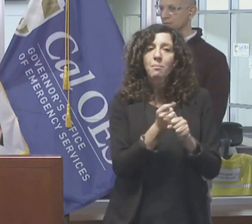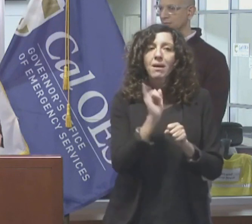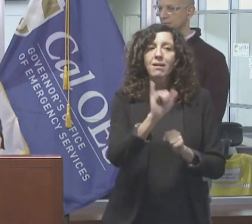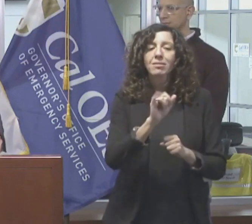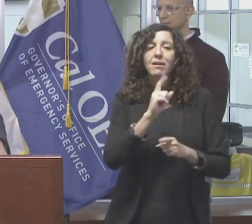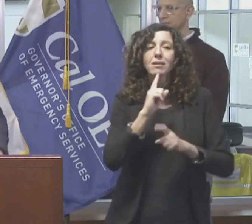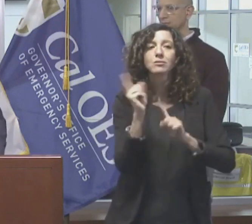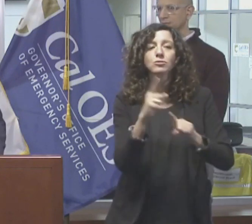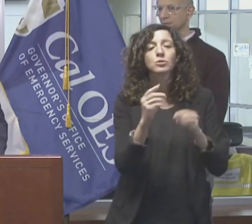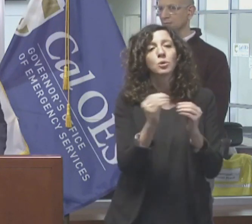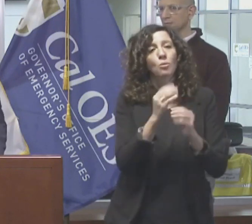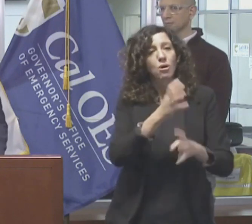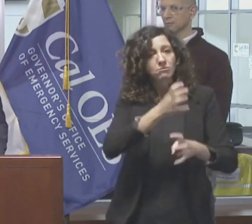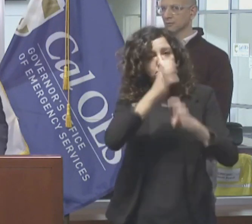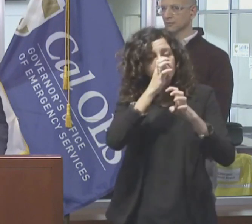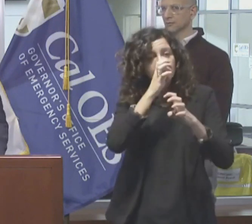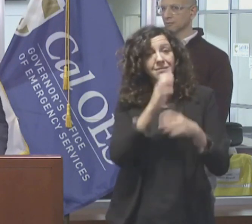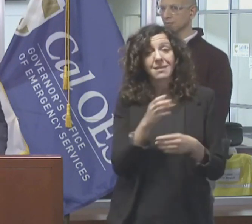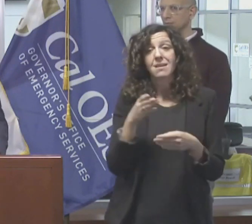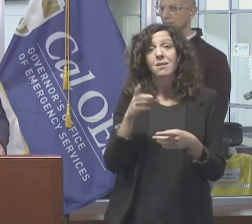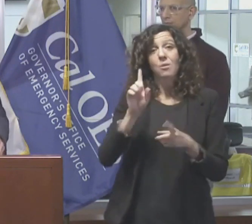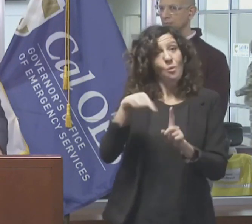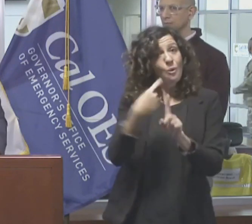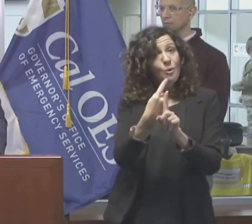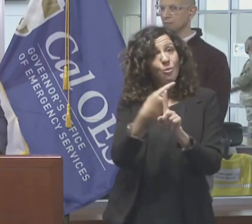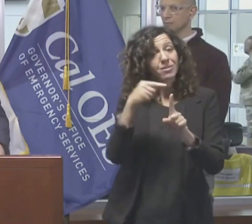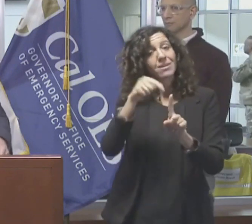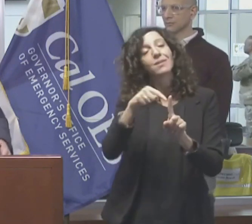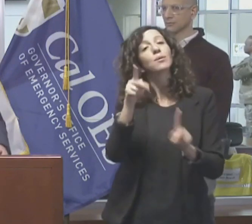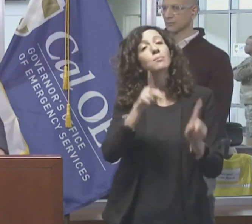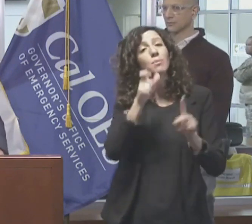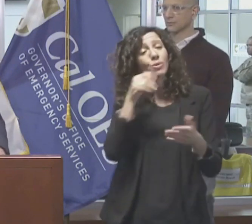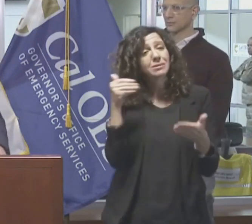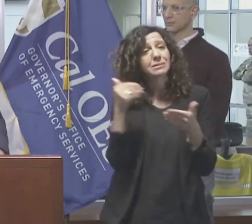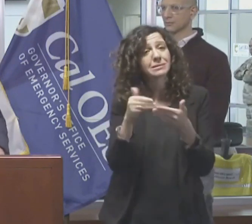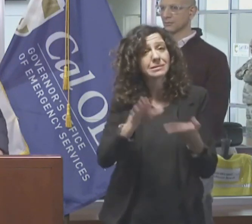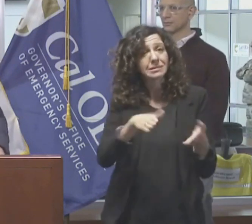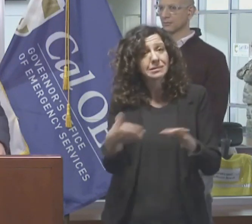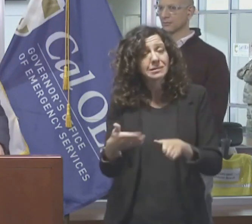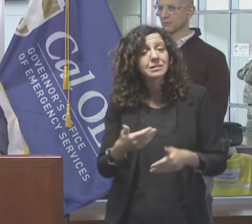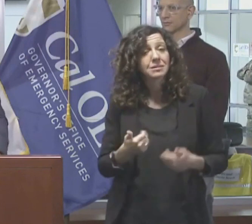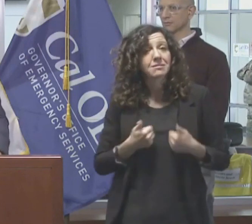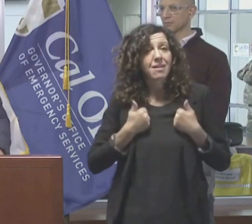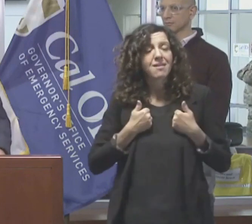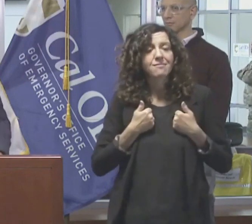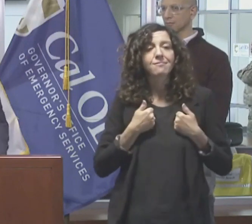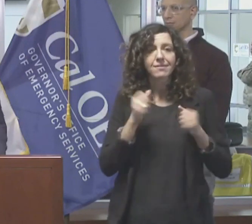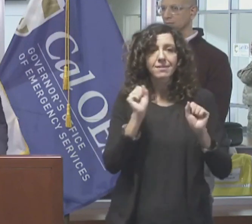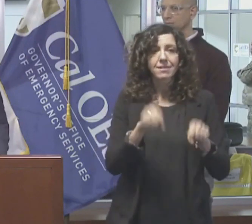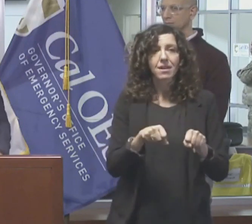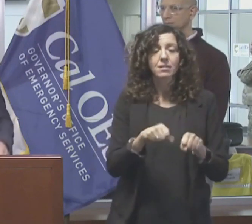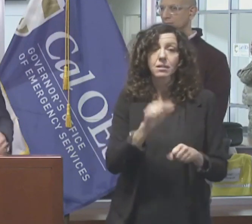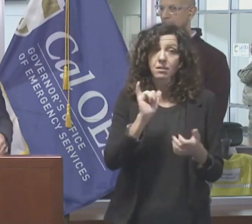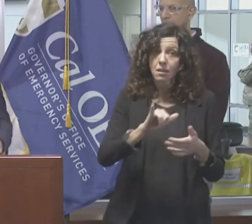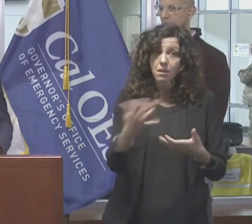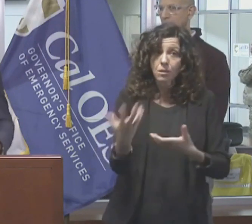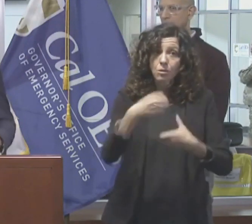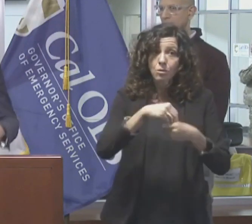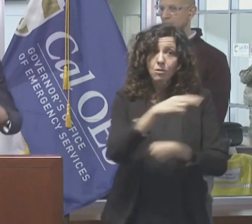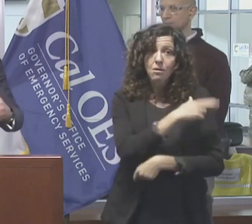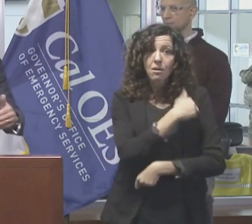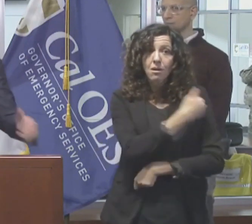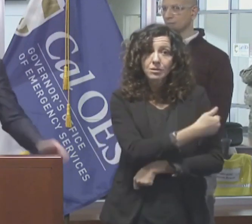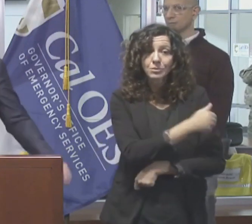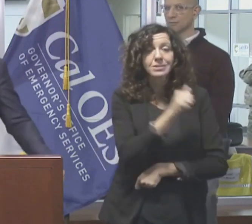just end-of-life visitation. And that includes hospitals, not just congregate living facilities in the state.